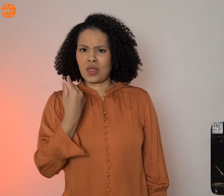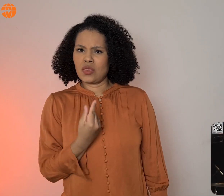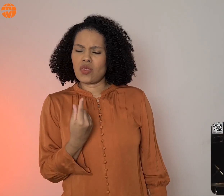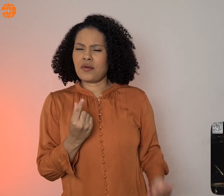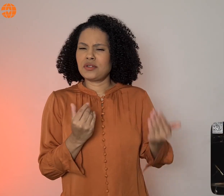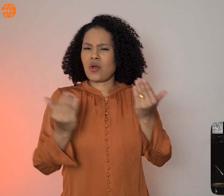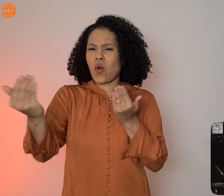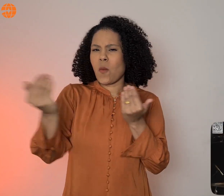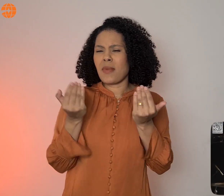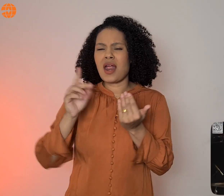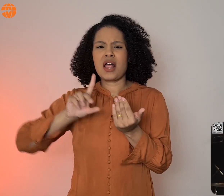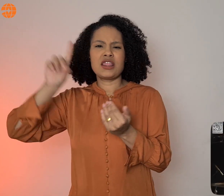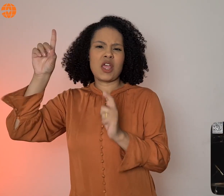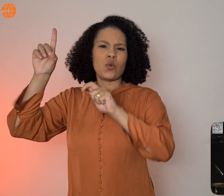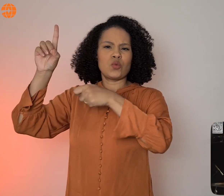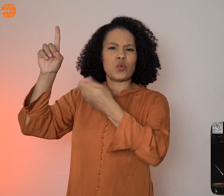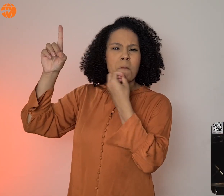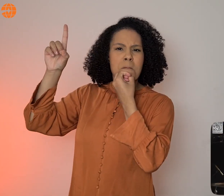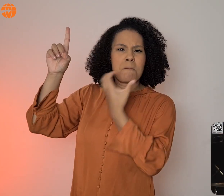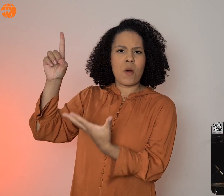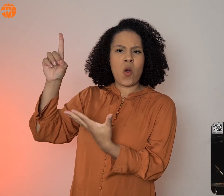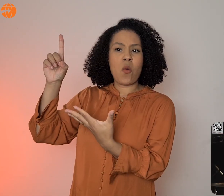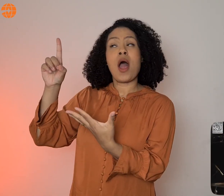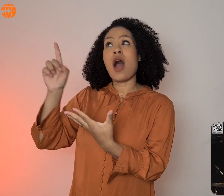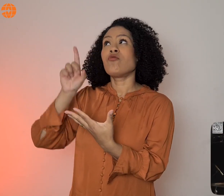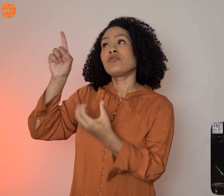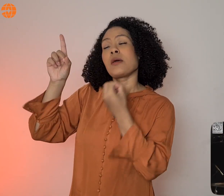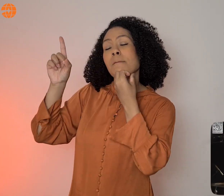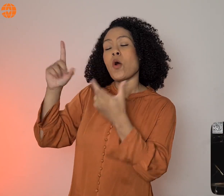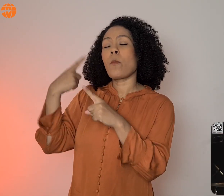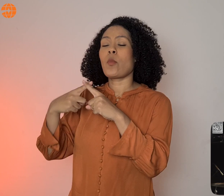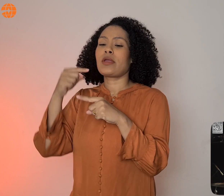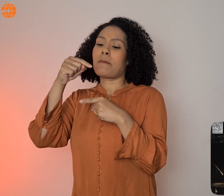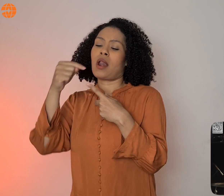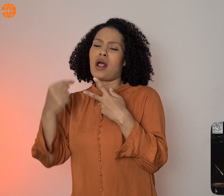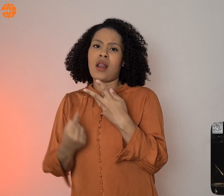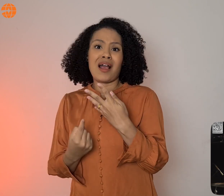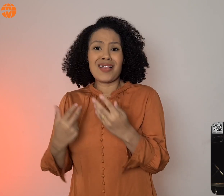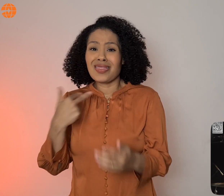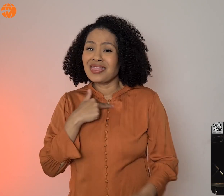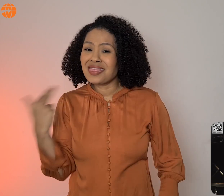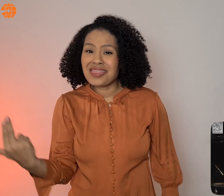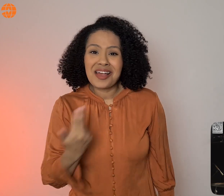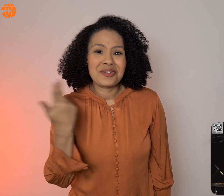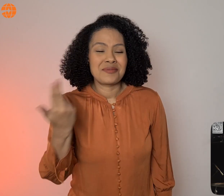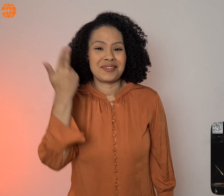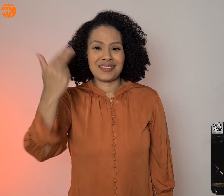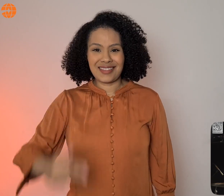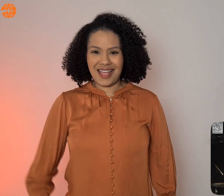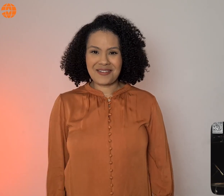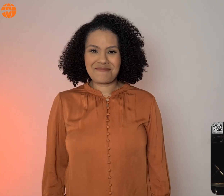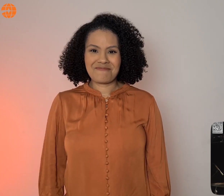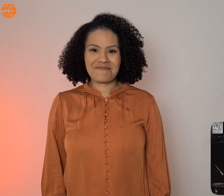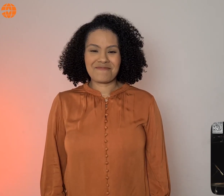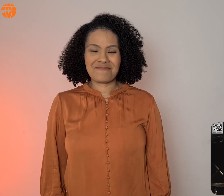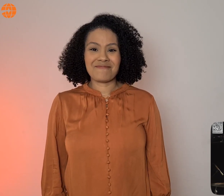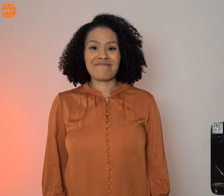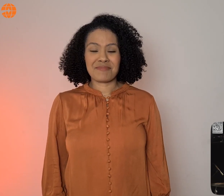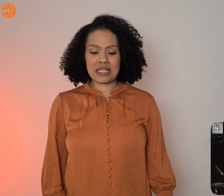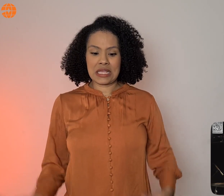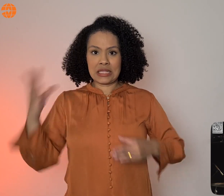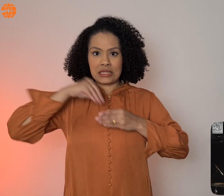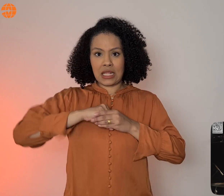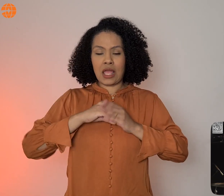não podemos nem mesmo calcular o quanto Deus é bom para nós. From every working cell in our bodies, A partir mesmo até de cada